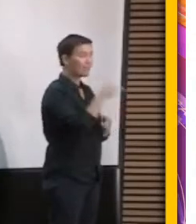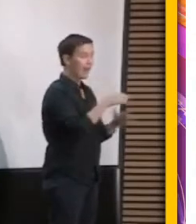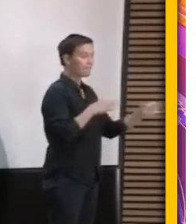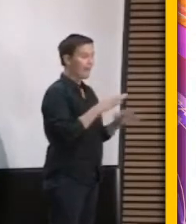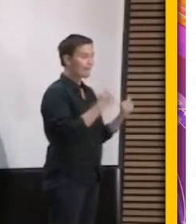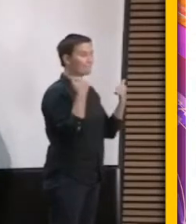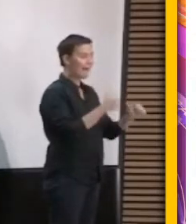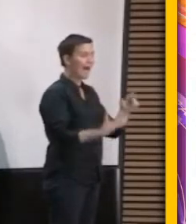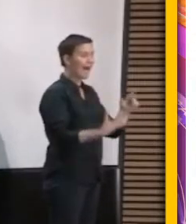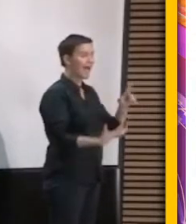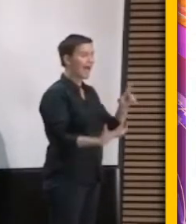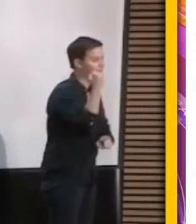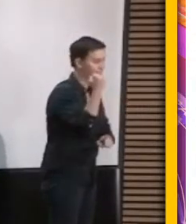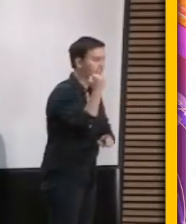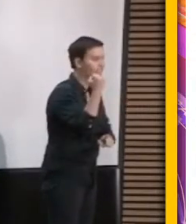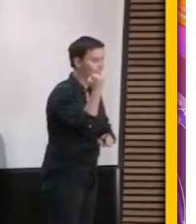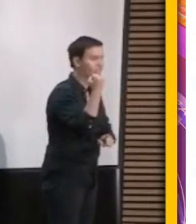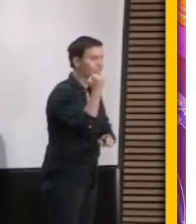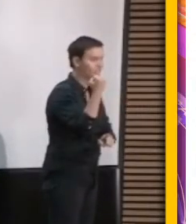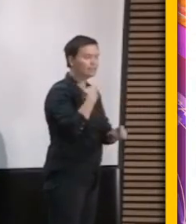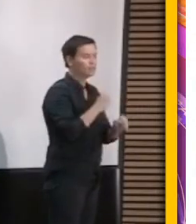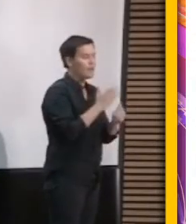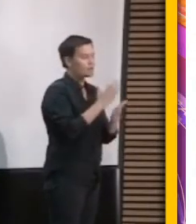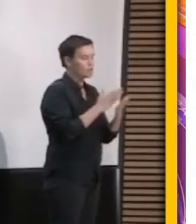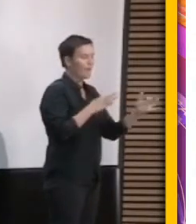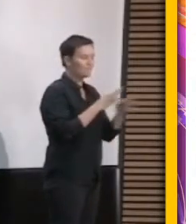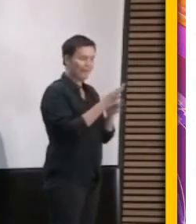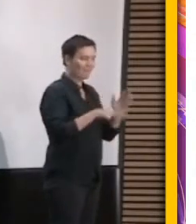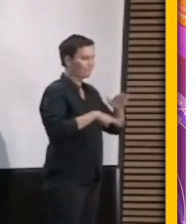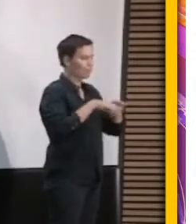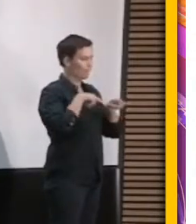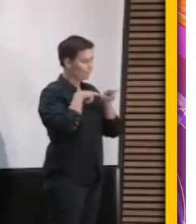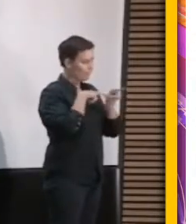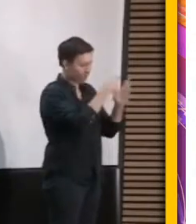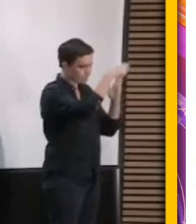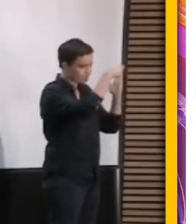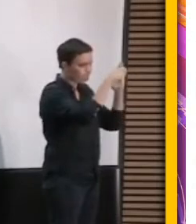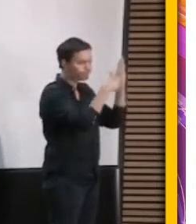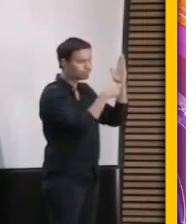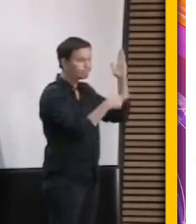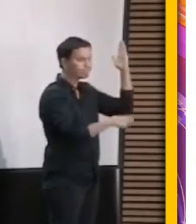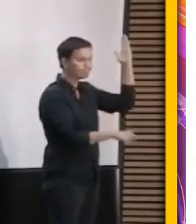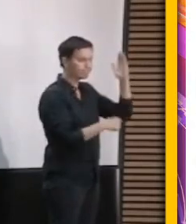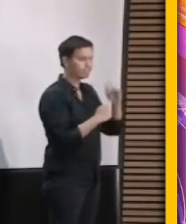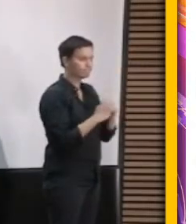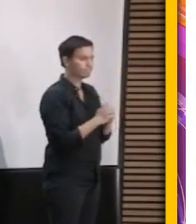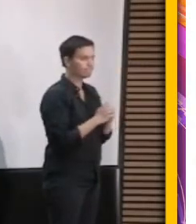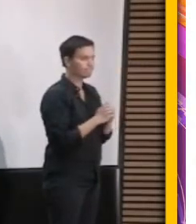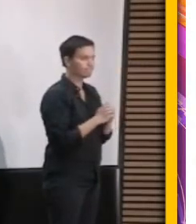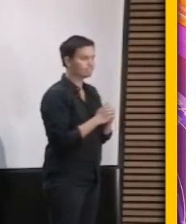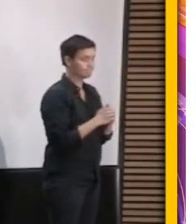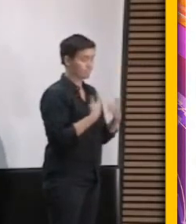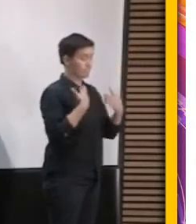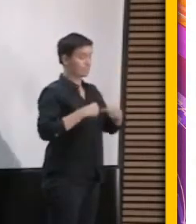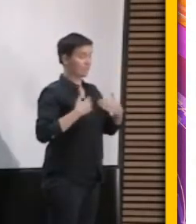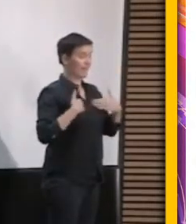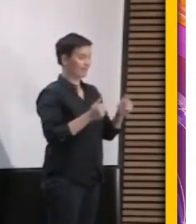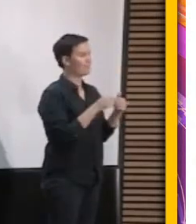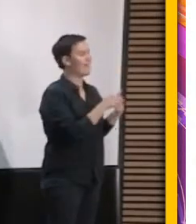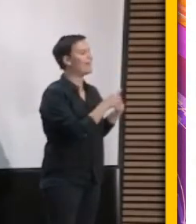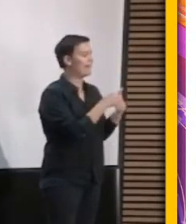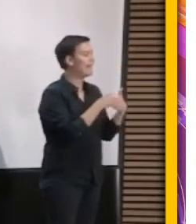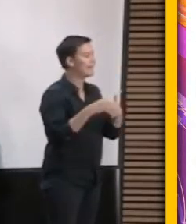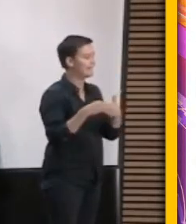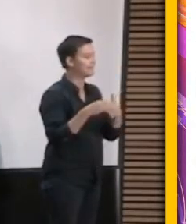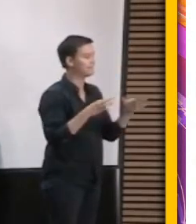range of sites in a really comprehensive way. Health, of course, are at the front end and leading our